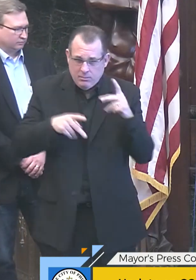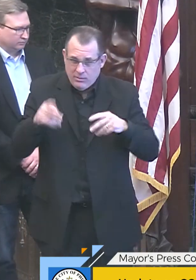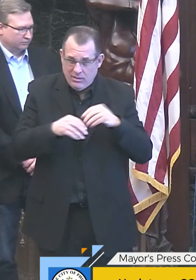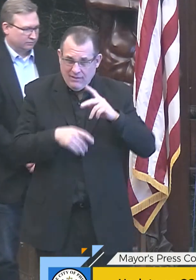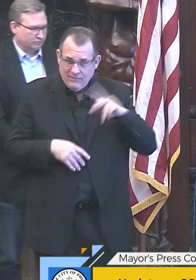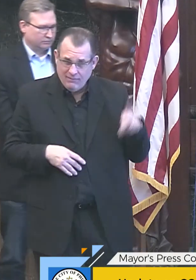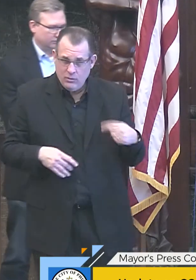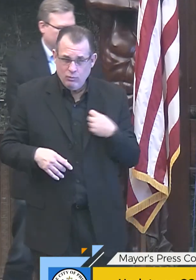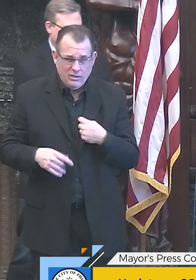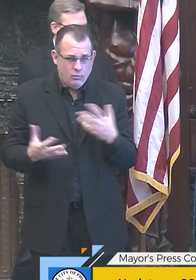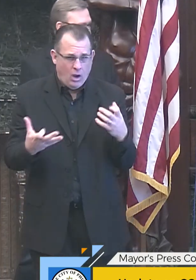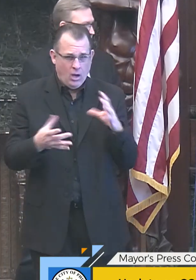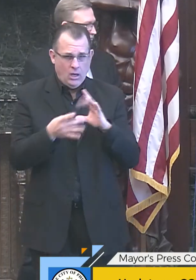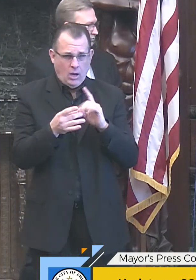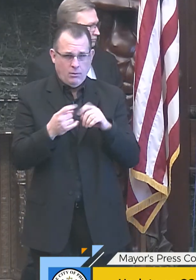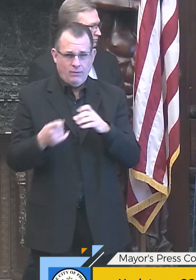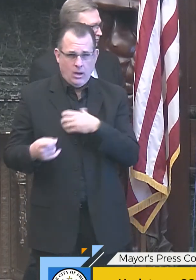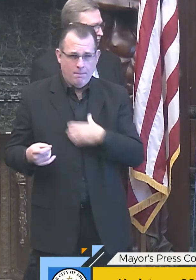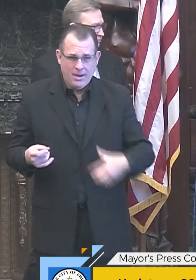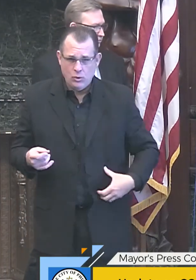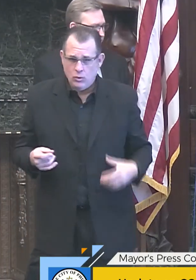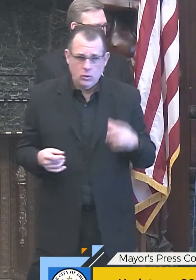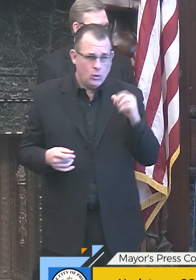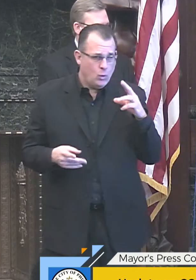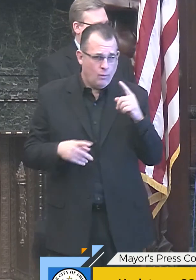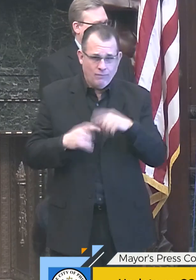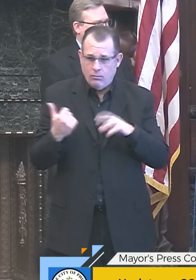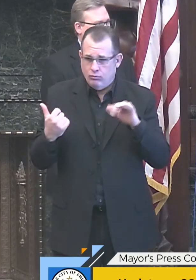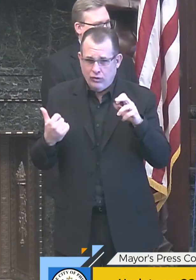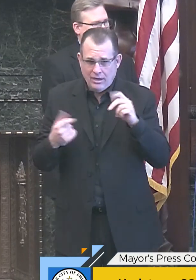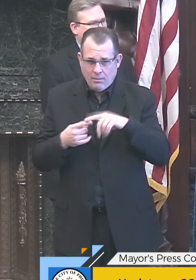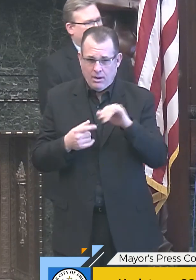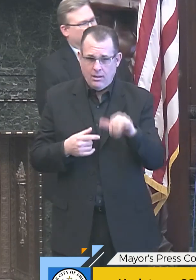a comment from the mayor or from Brian about that.